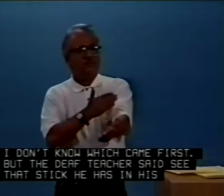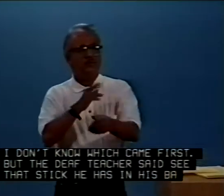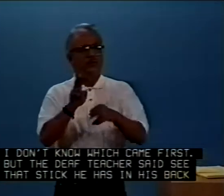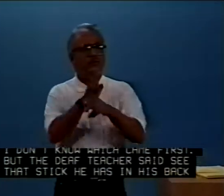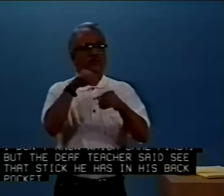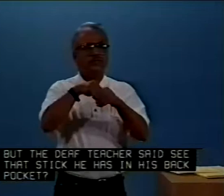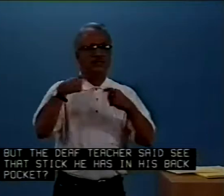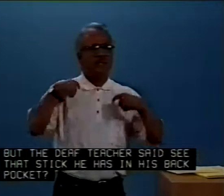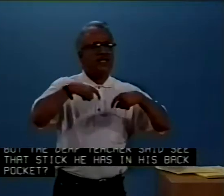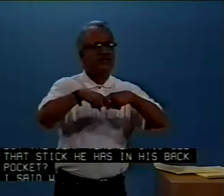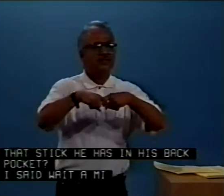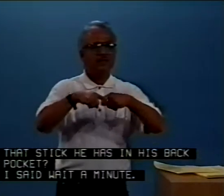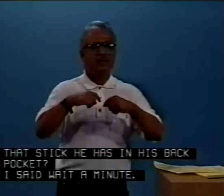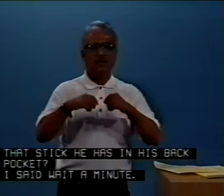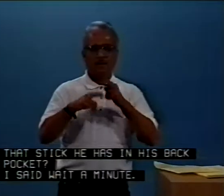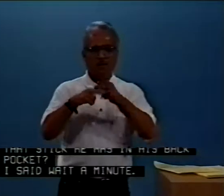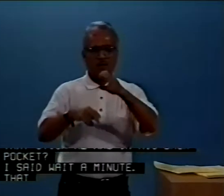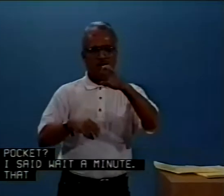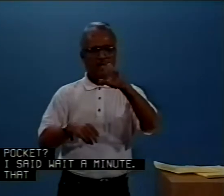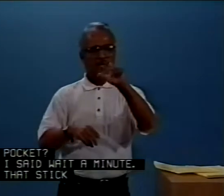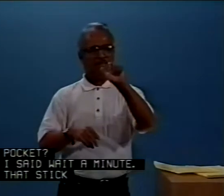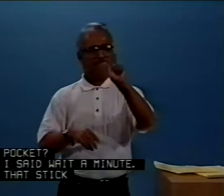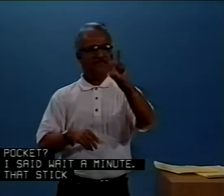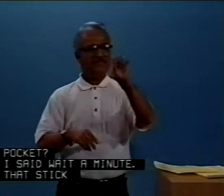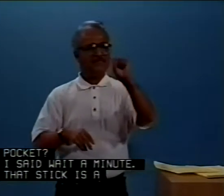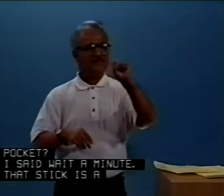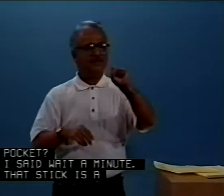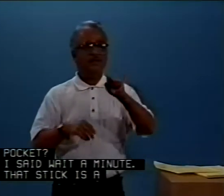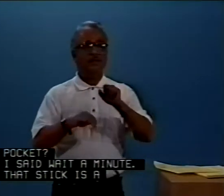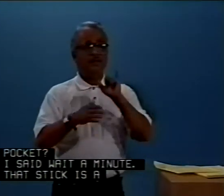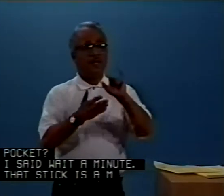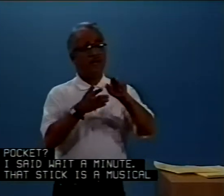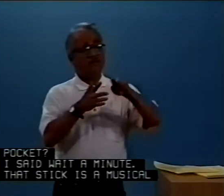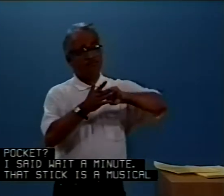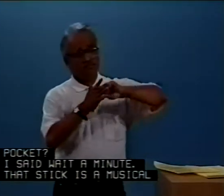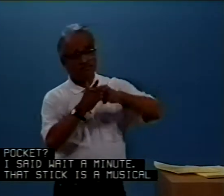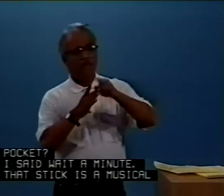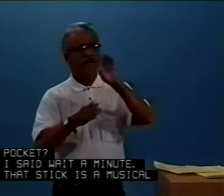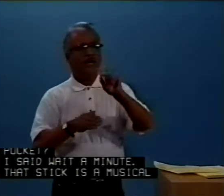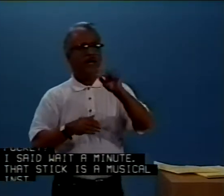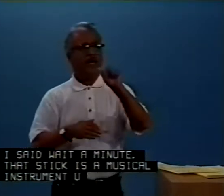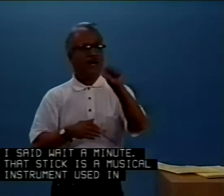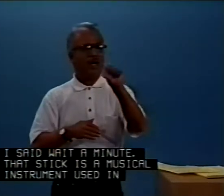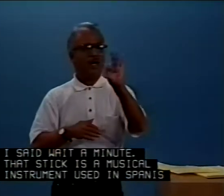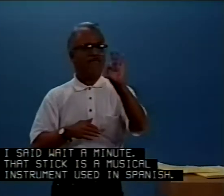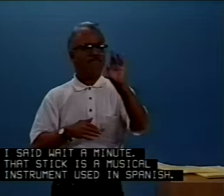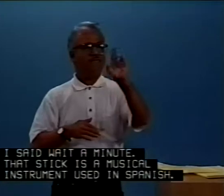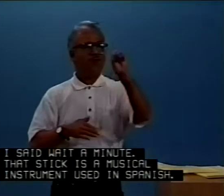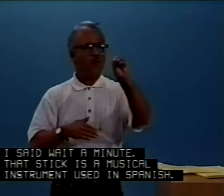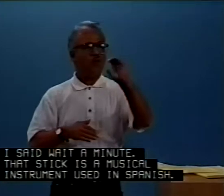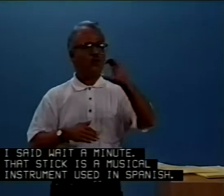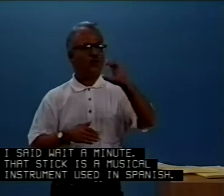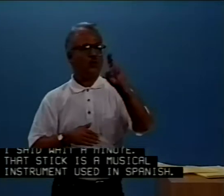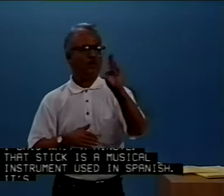is a musical instrument used in Spanish. It's called a clave. It was developed